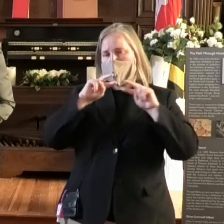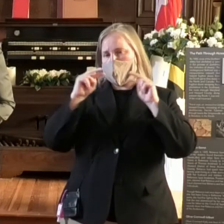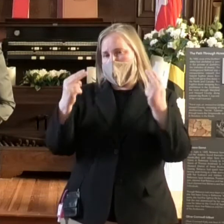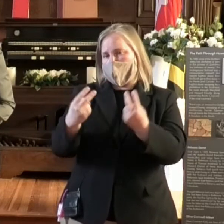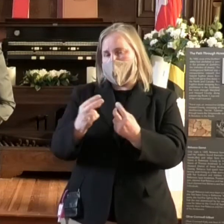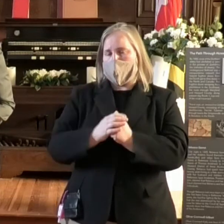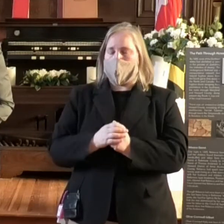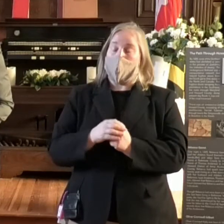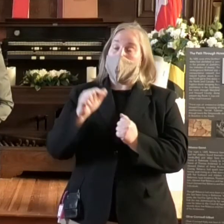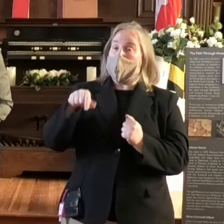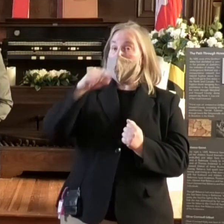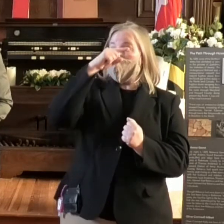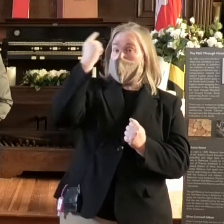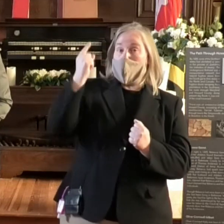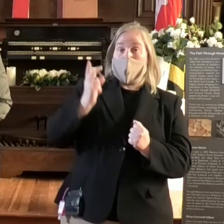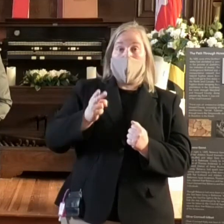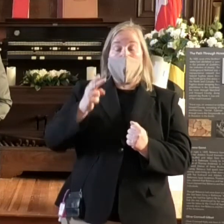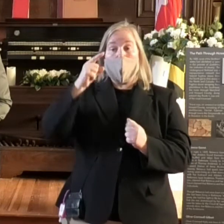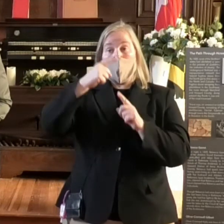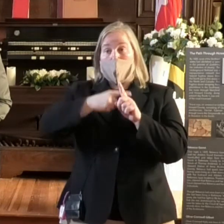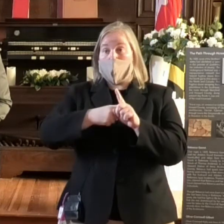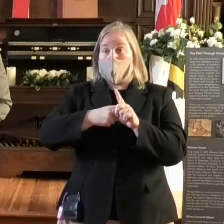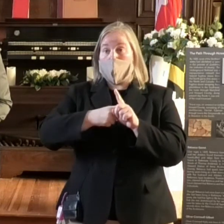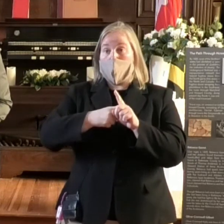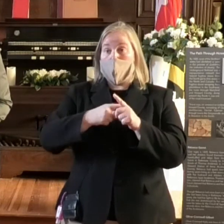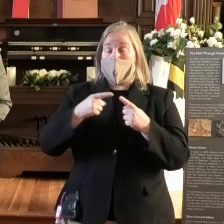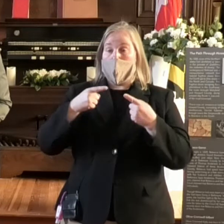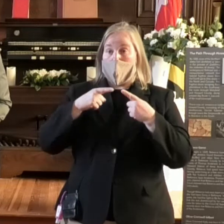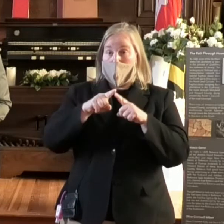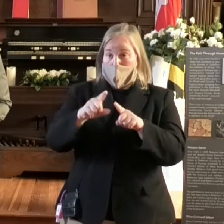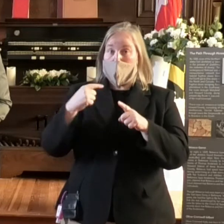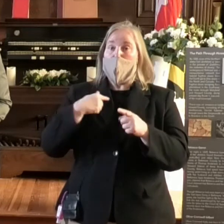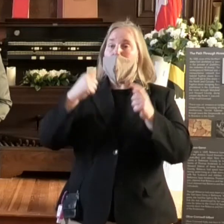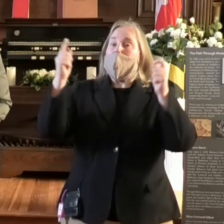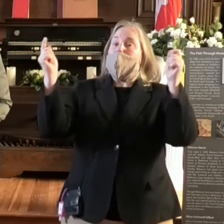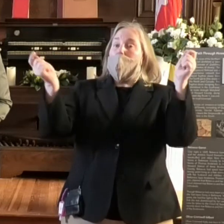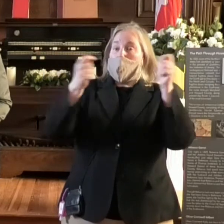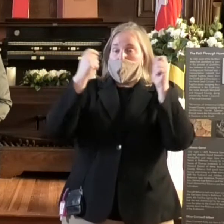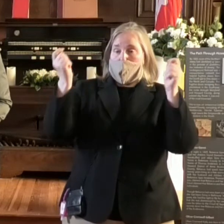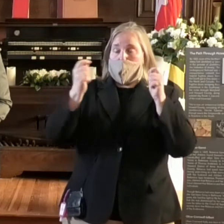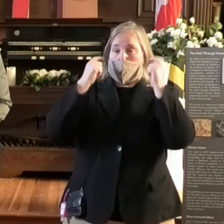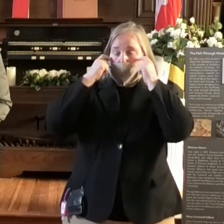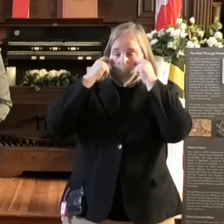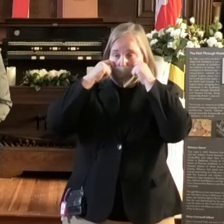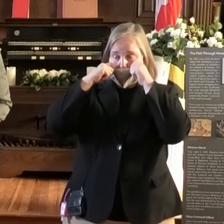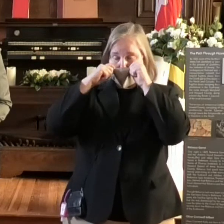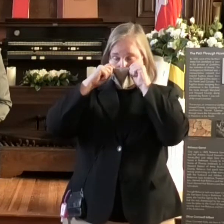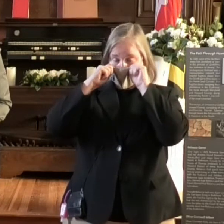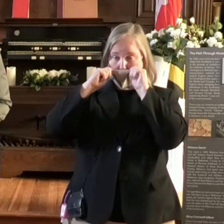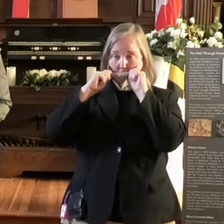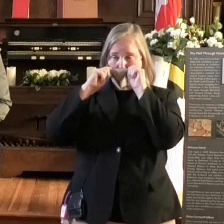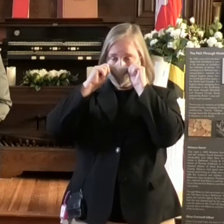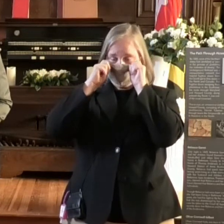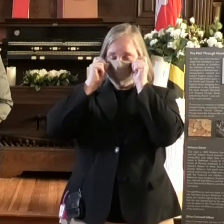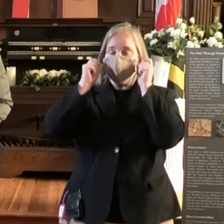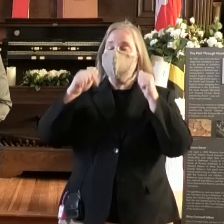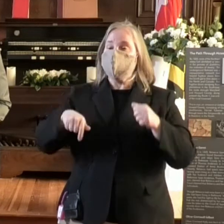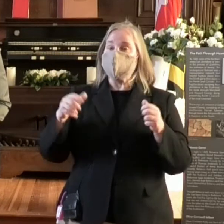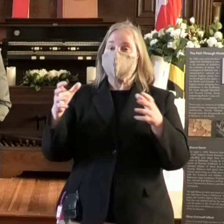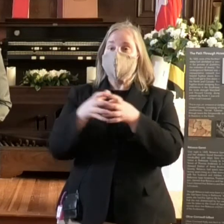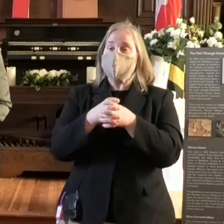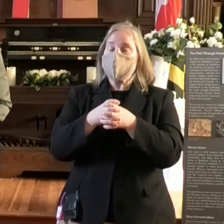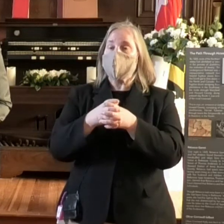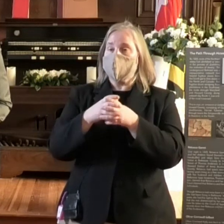This Black History Month, as we celebrate, this commission reminds us that there